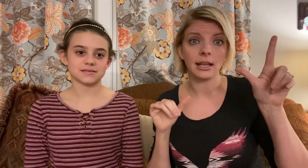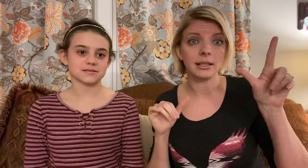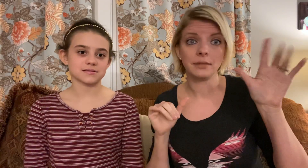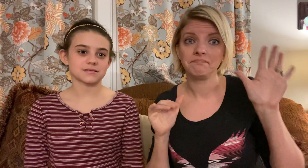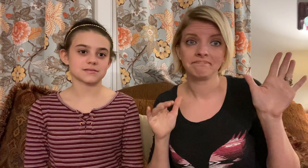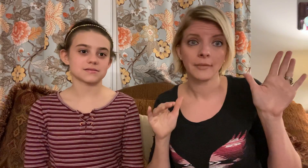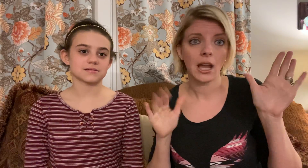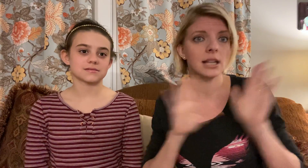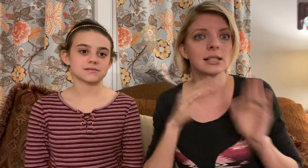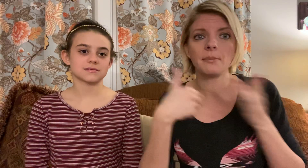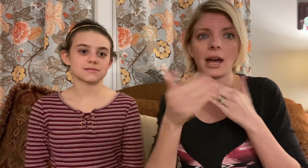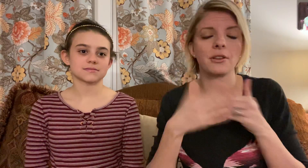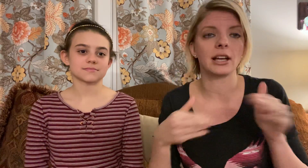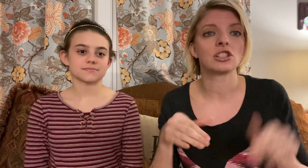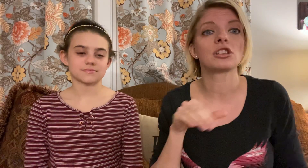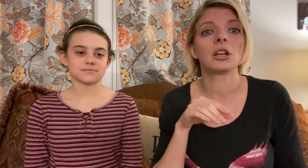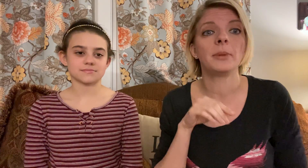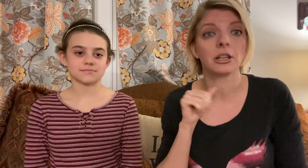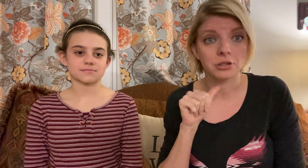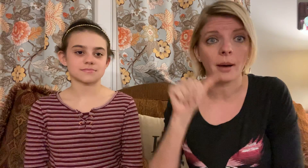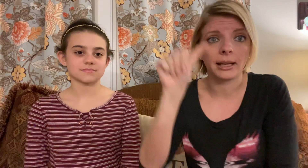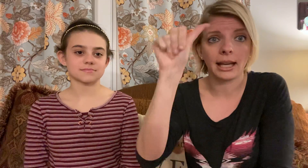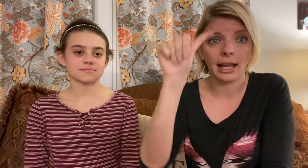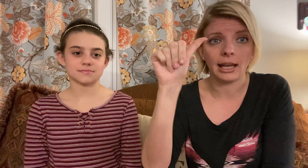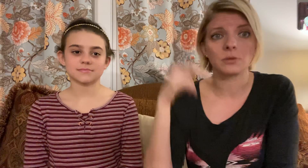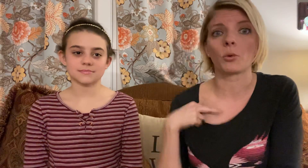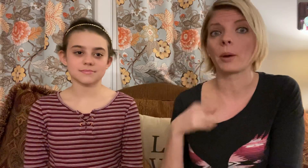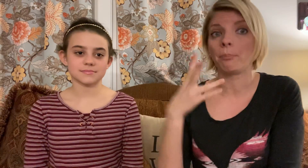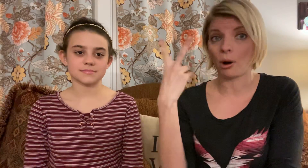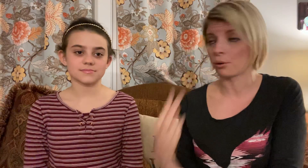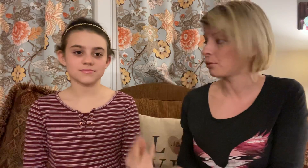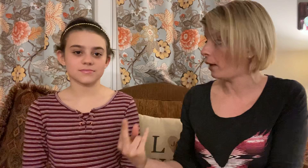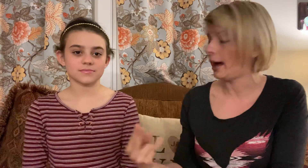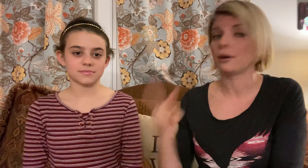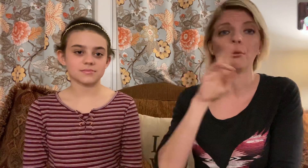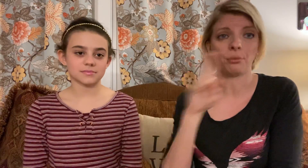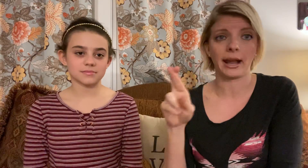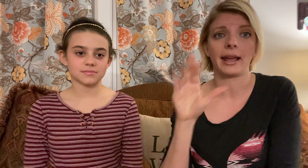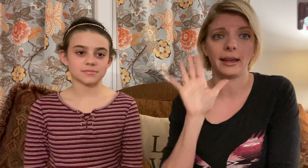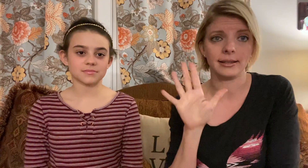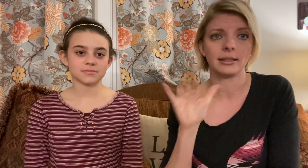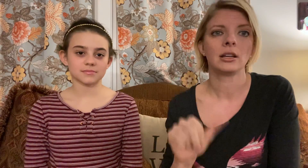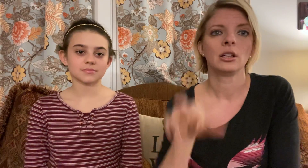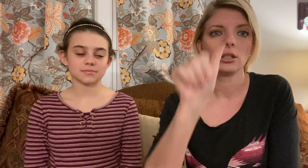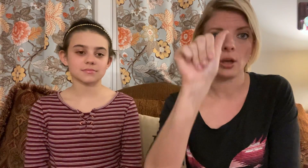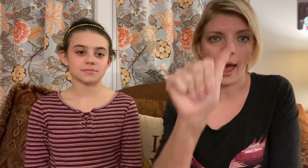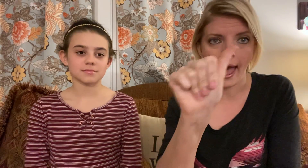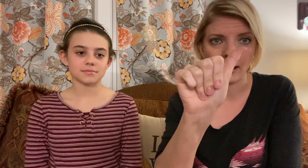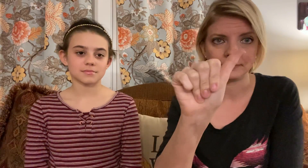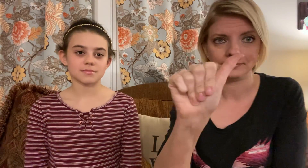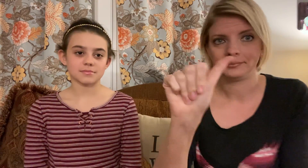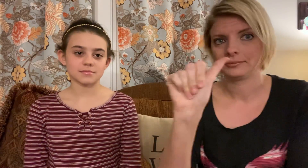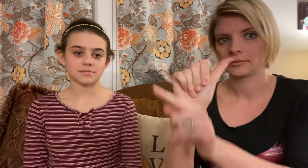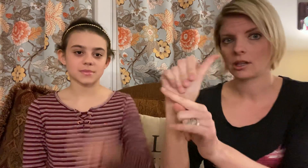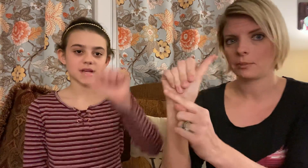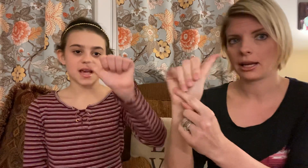left-handed. Okay, it doesn't matter. That's just going to be your dominant hand. We're both what? Right-handed. So A.